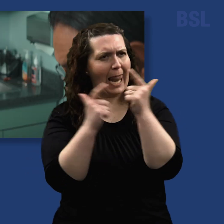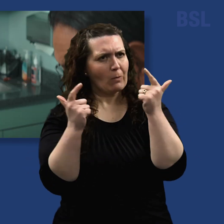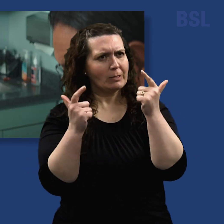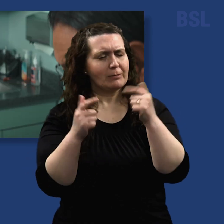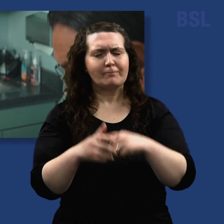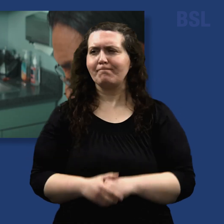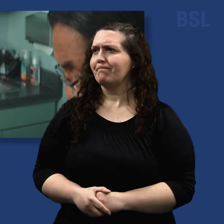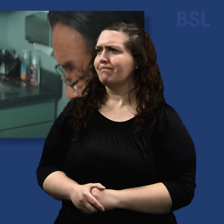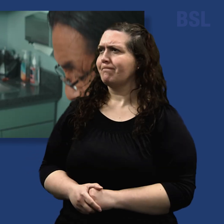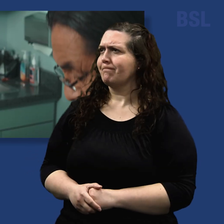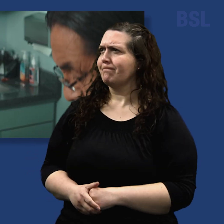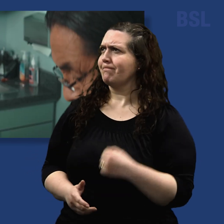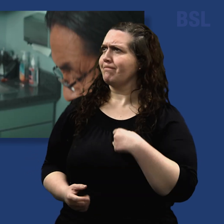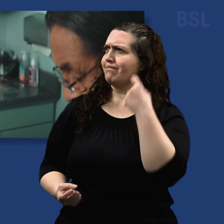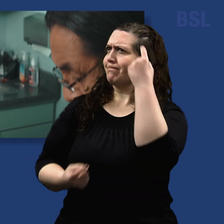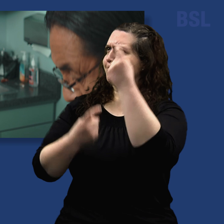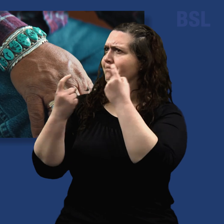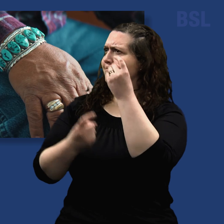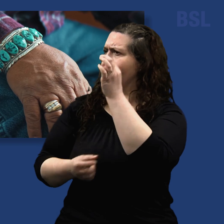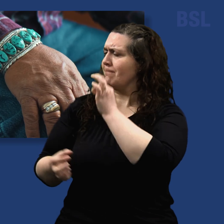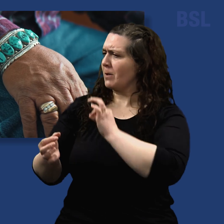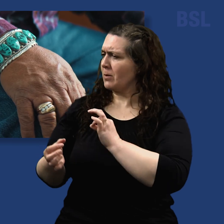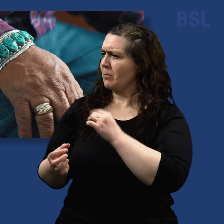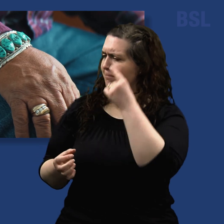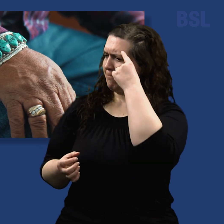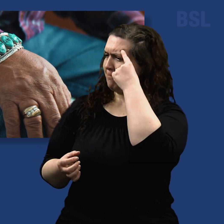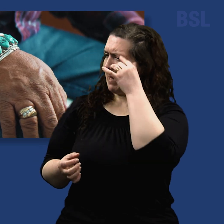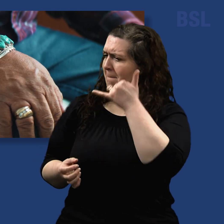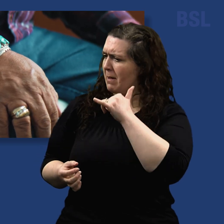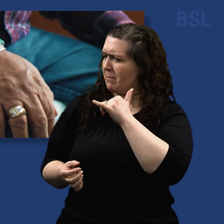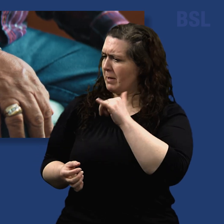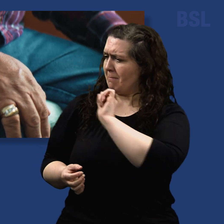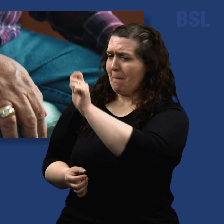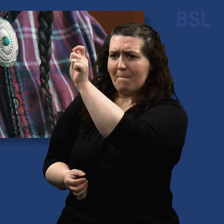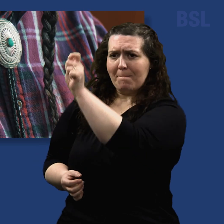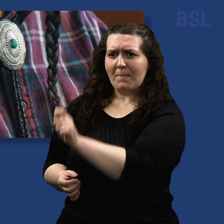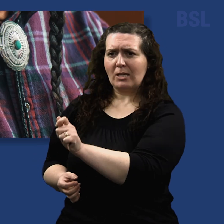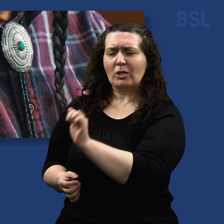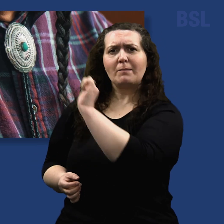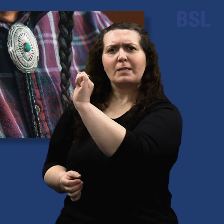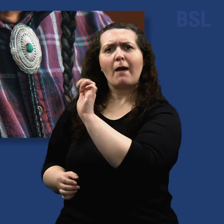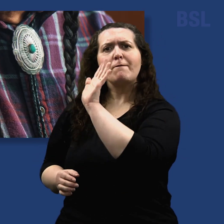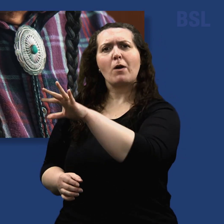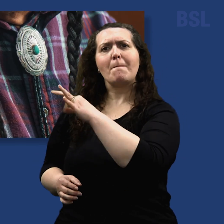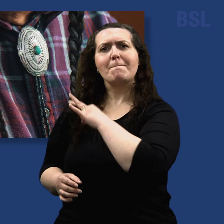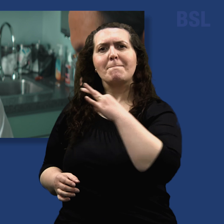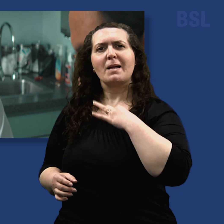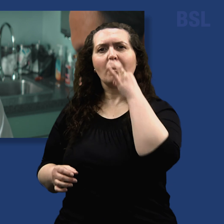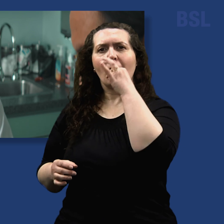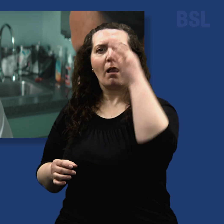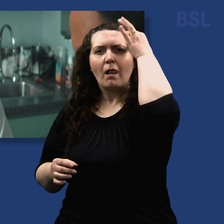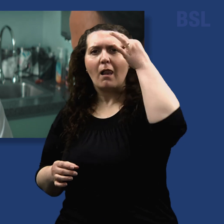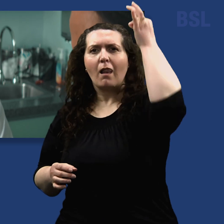As the young doctor pondered the strange question, it occurred to him that perhaps his patient was a tribal medicine man